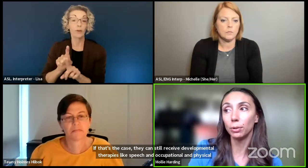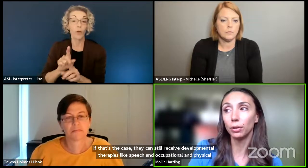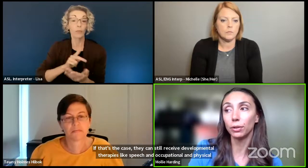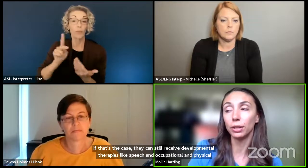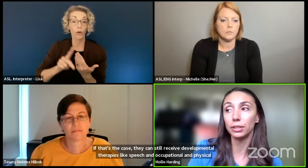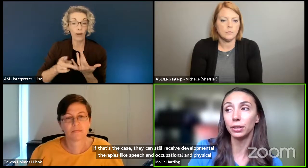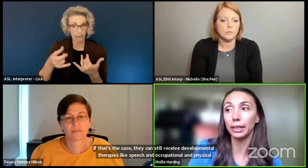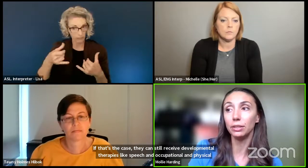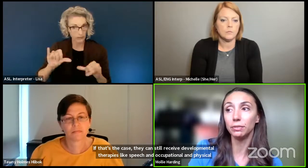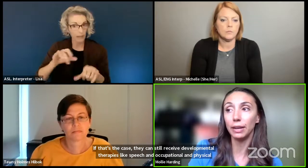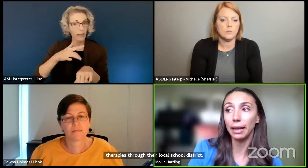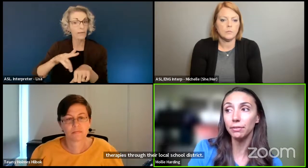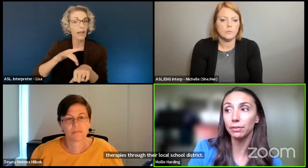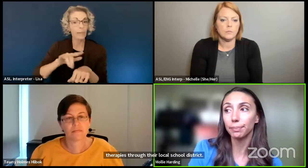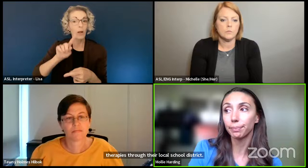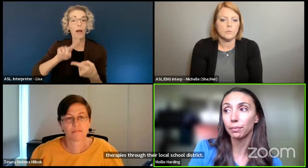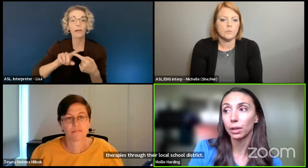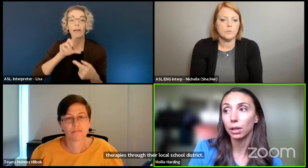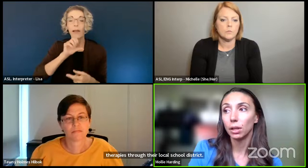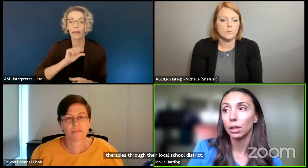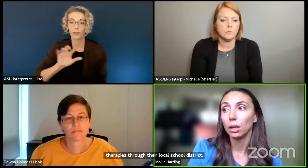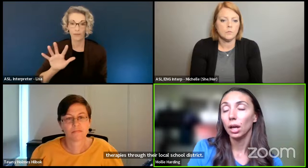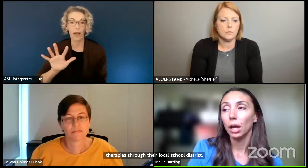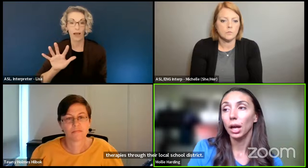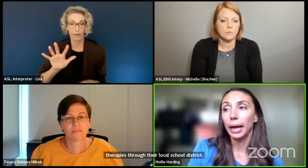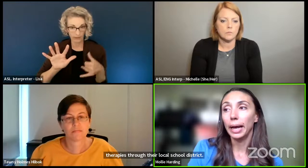still available until the age of 5.